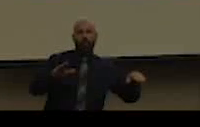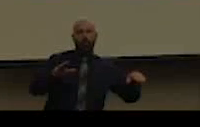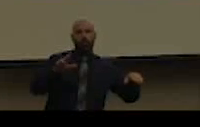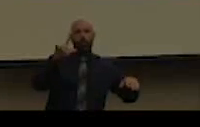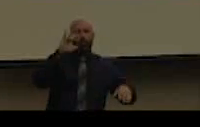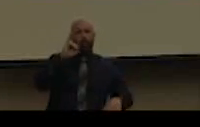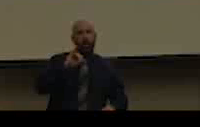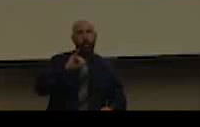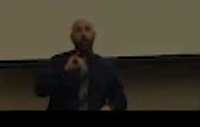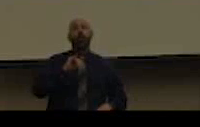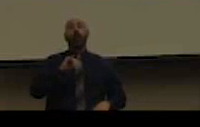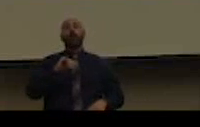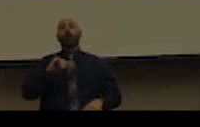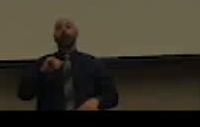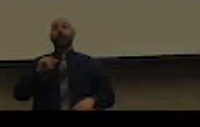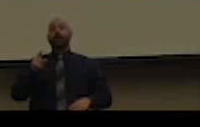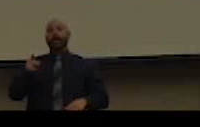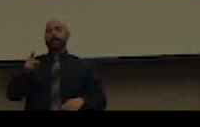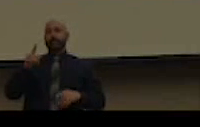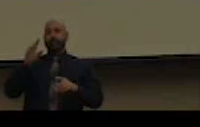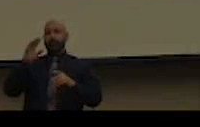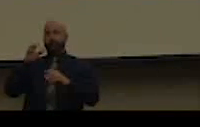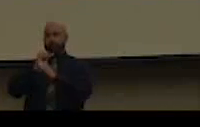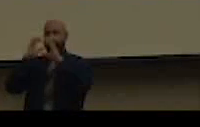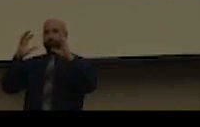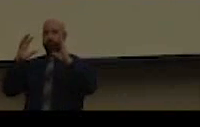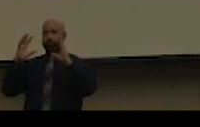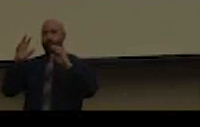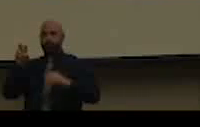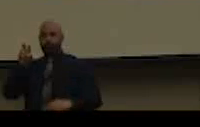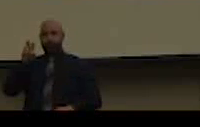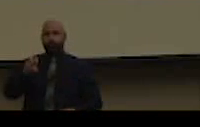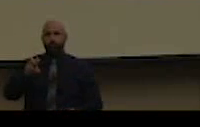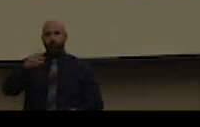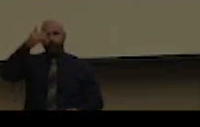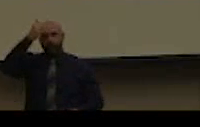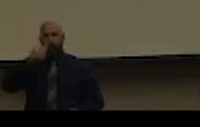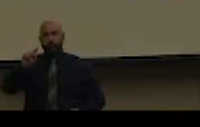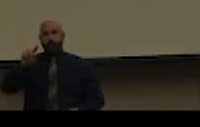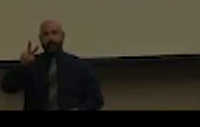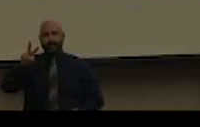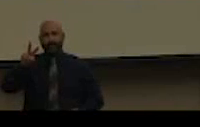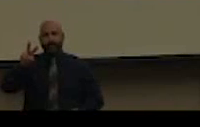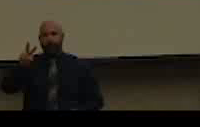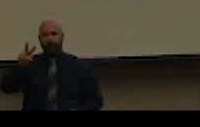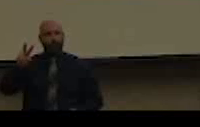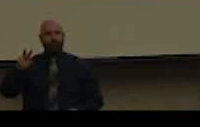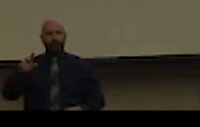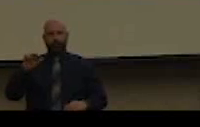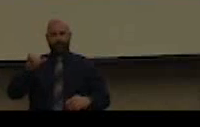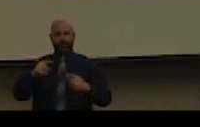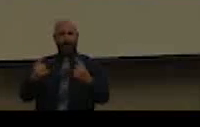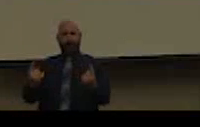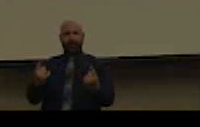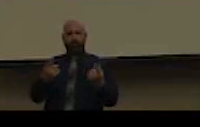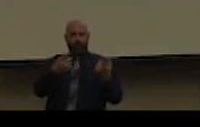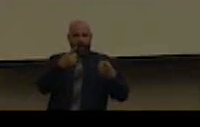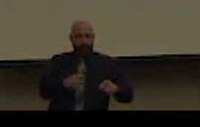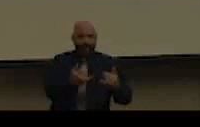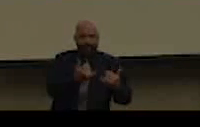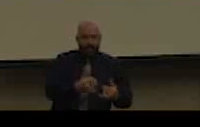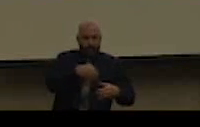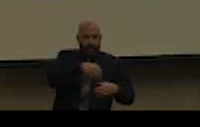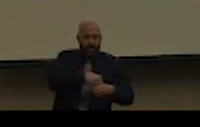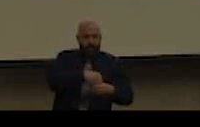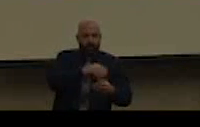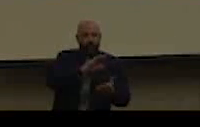knows that is the opposite of what occurs in your child centers. But people need to see that. I mean, you know that, and your